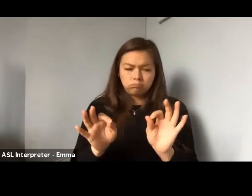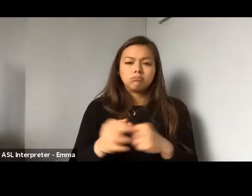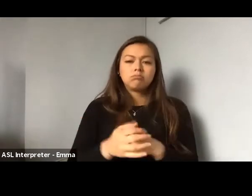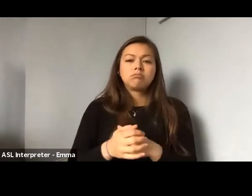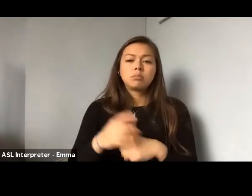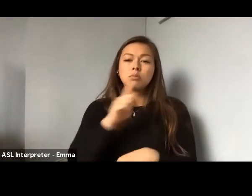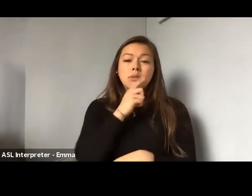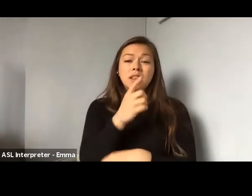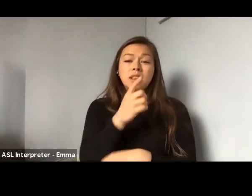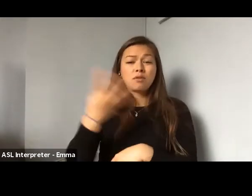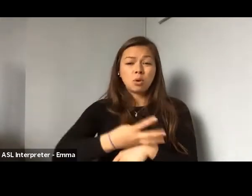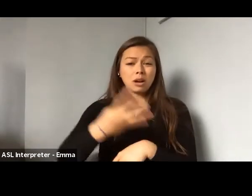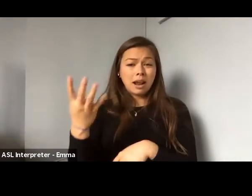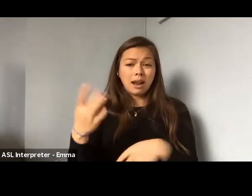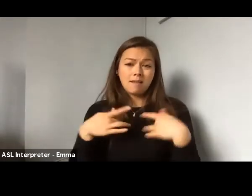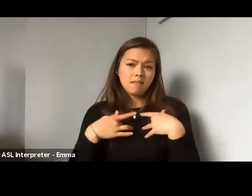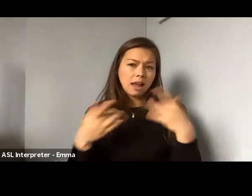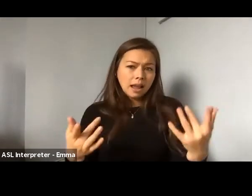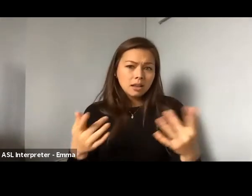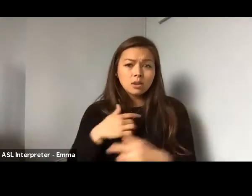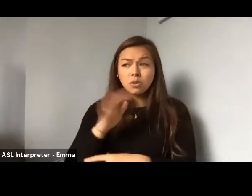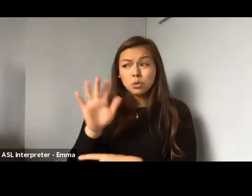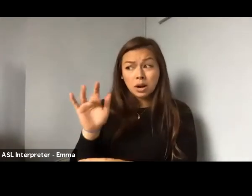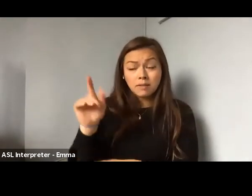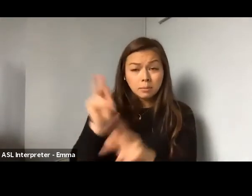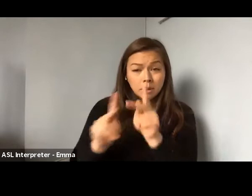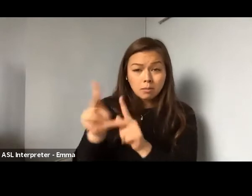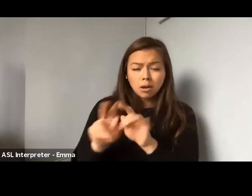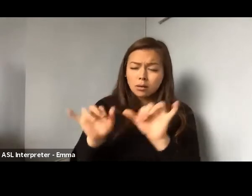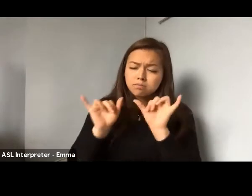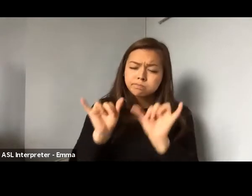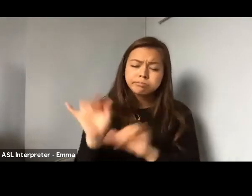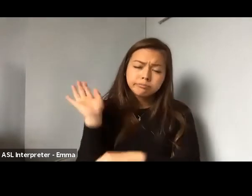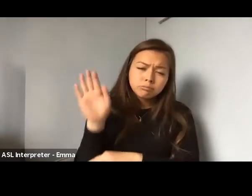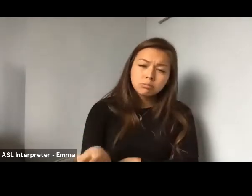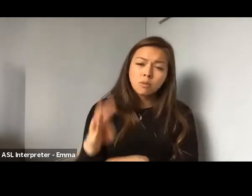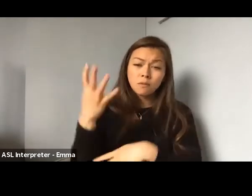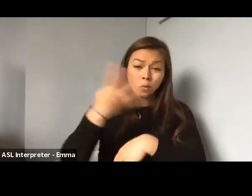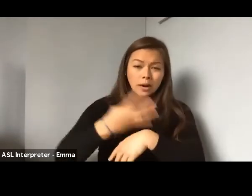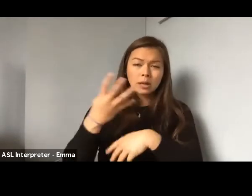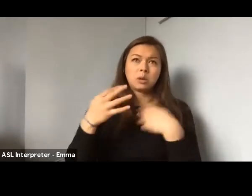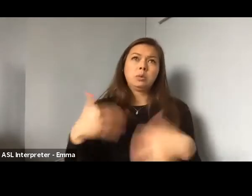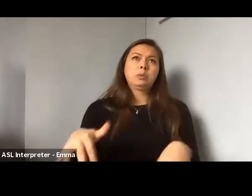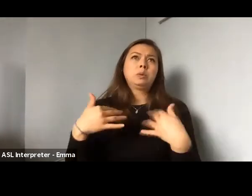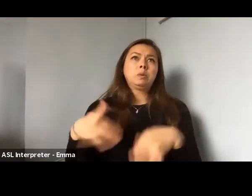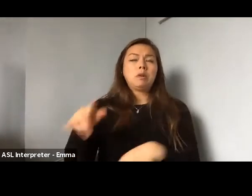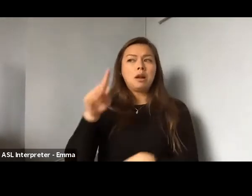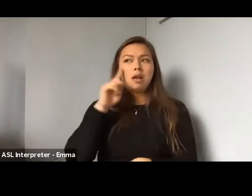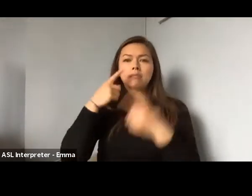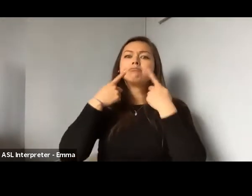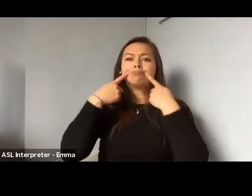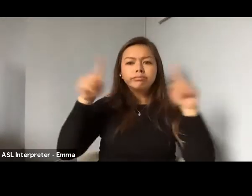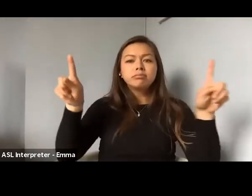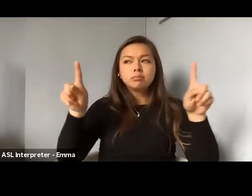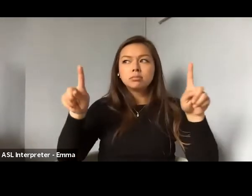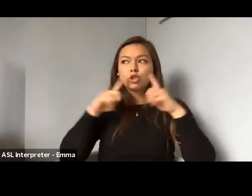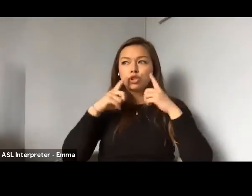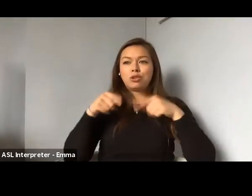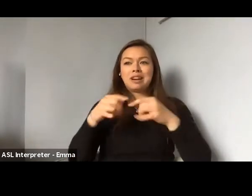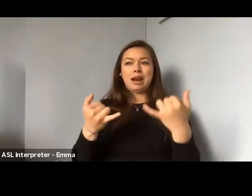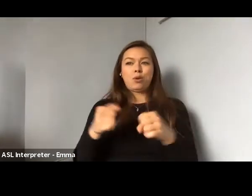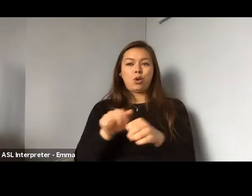I think is quite an achievement during this time of digital fatigue. So just a few other challenges.